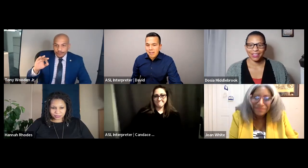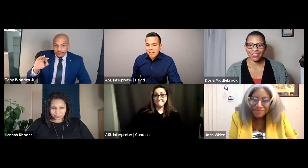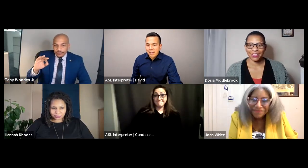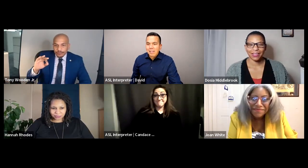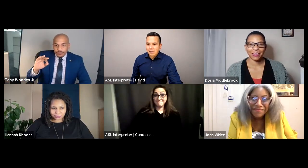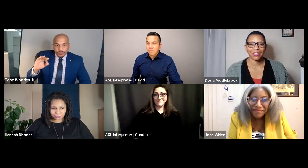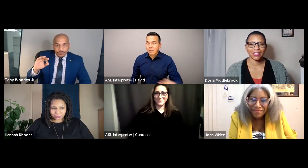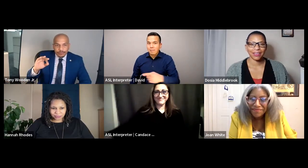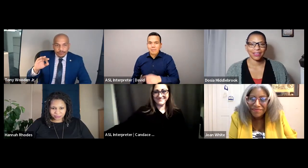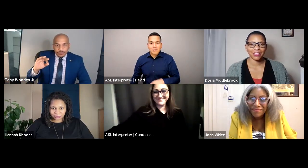Hello, can you hear me?